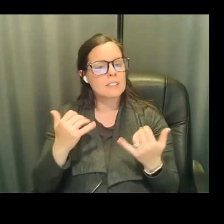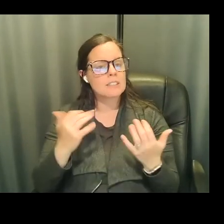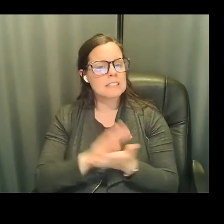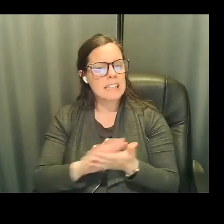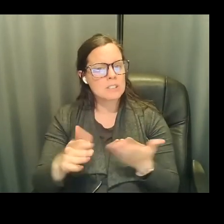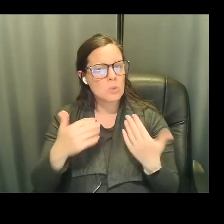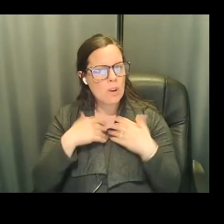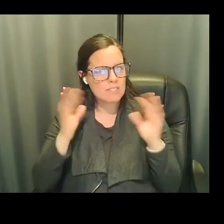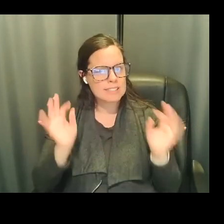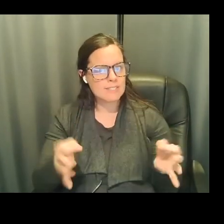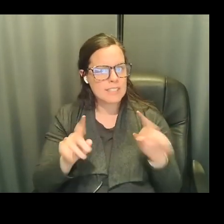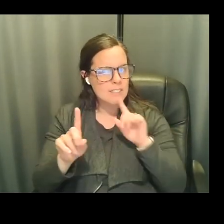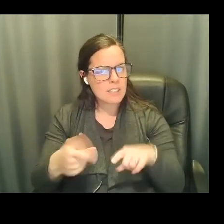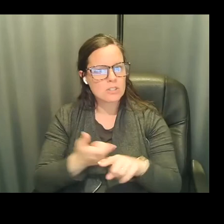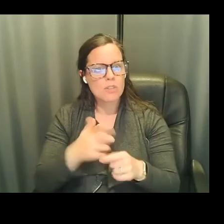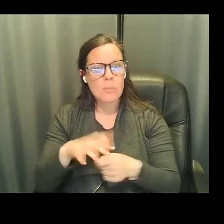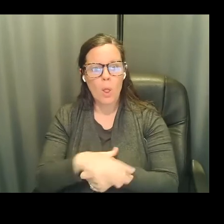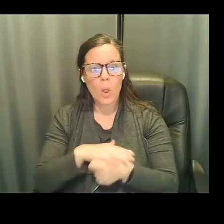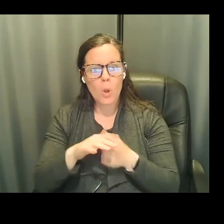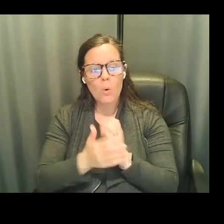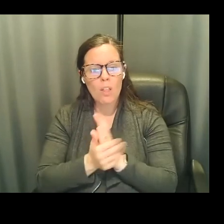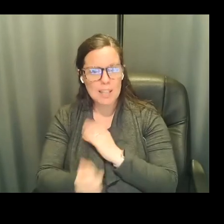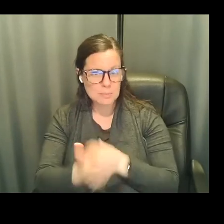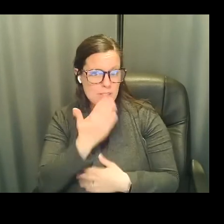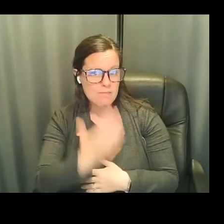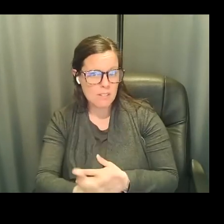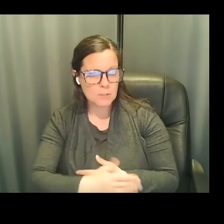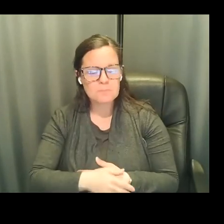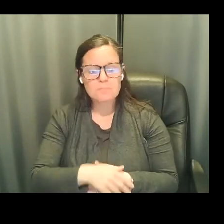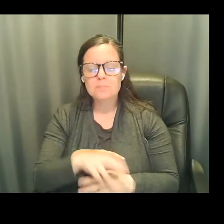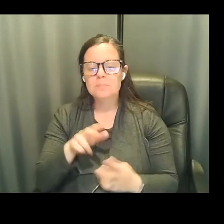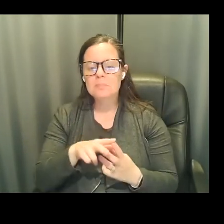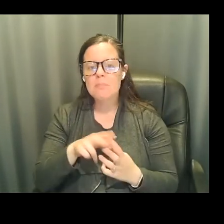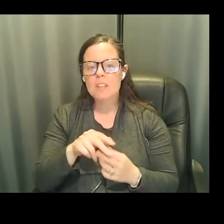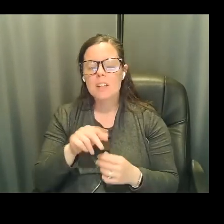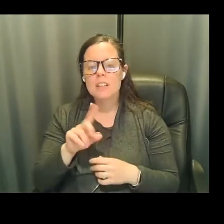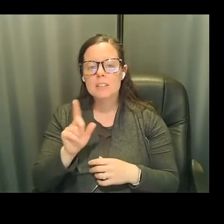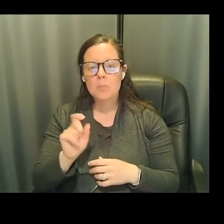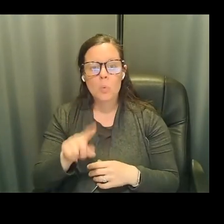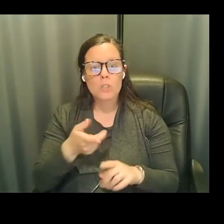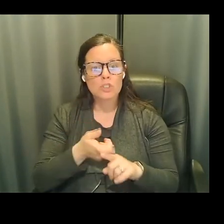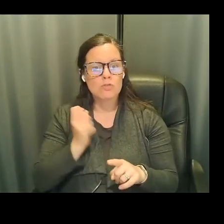a local expert. So thank you for that. There's a couple of questions here from the media.